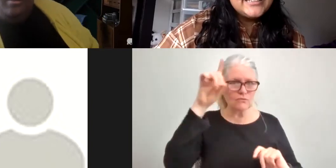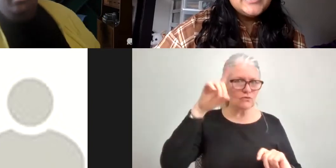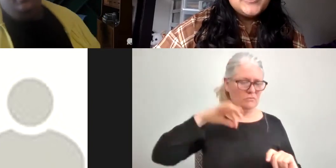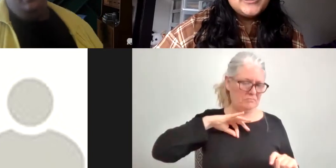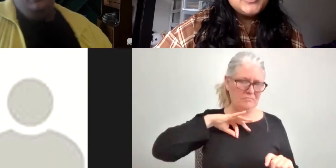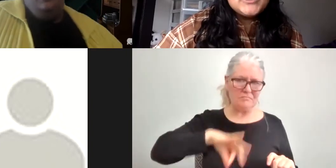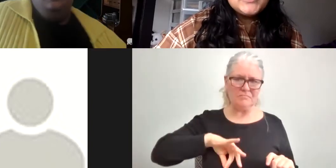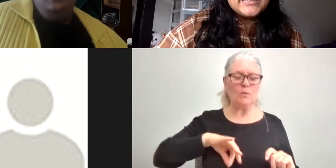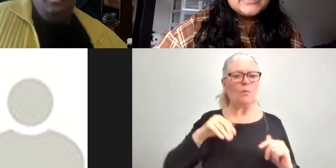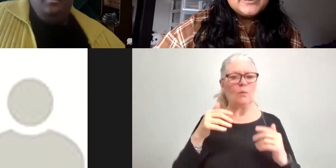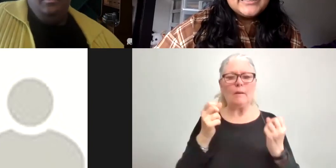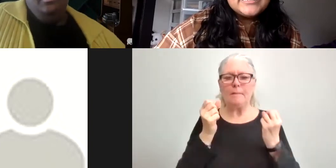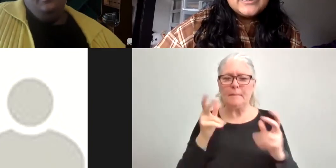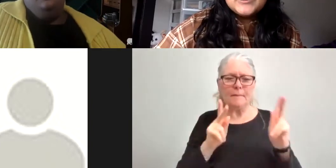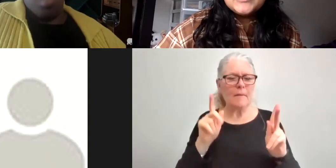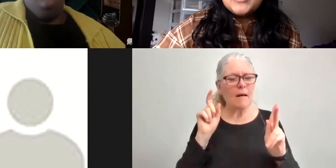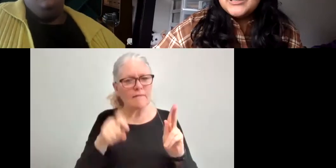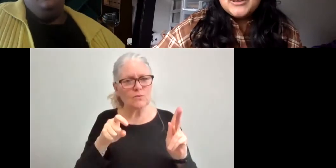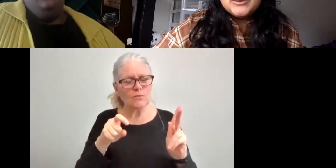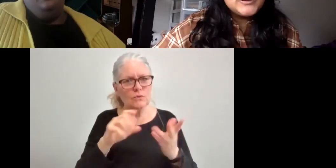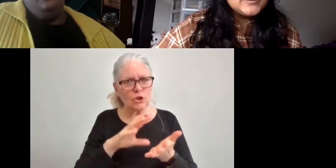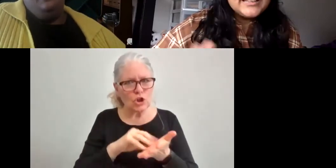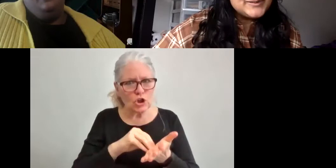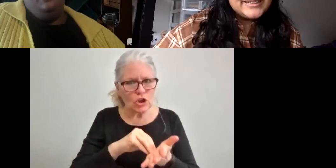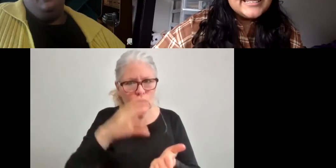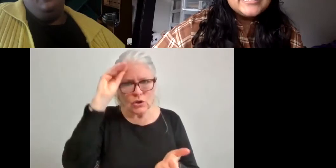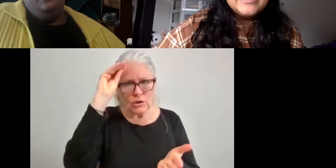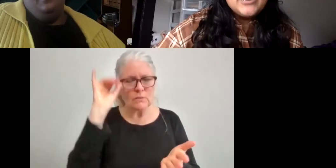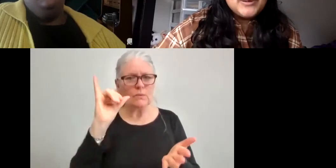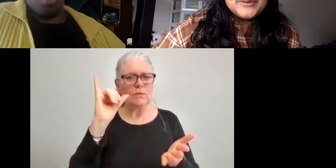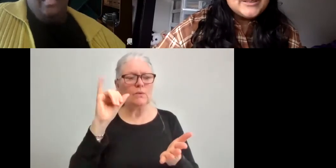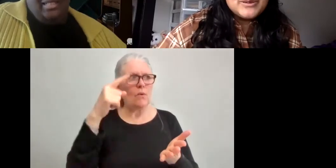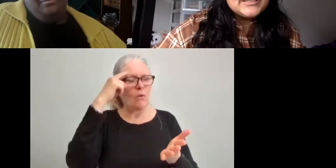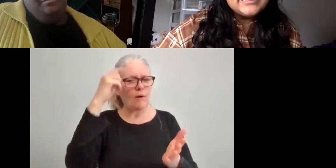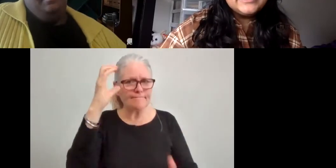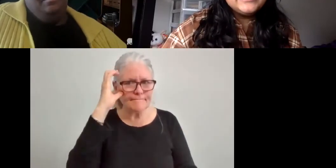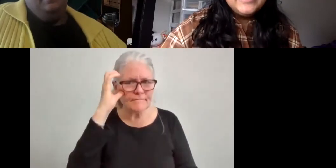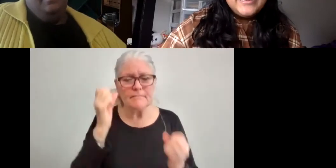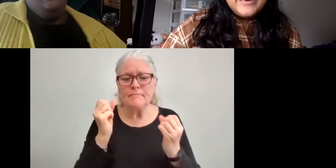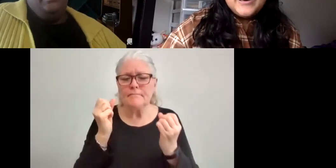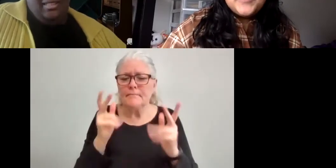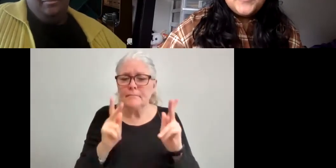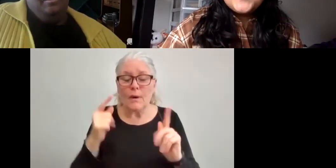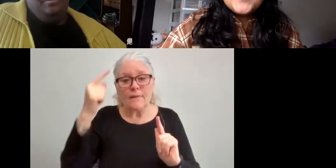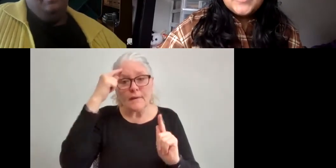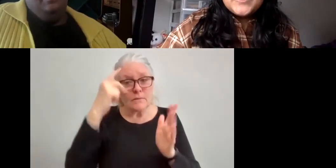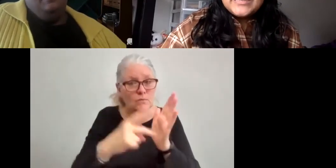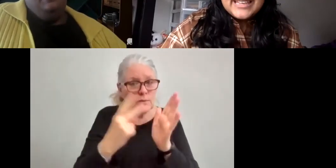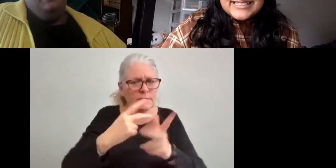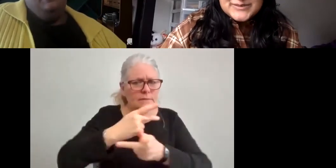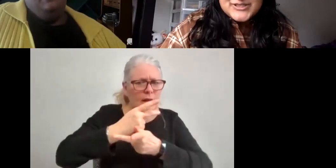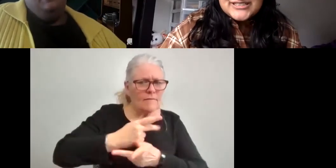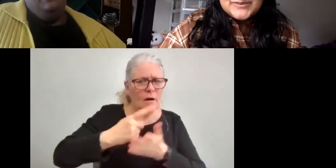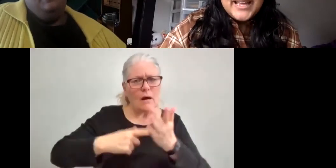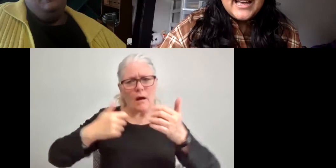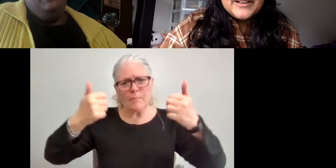listen when you post those things, because so many people don't think twice about what they're posting. The